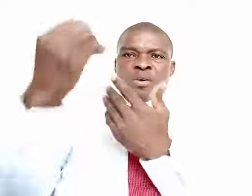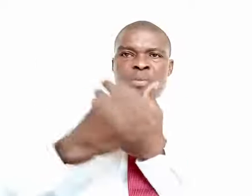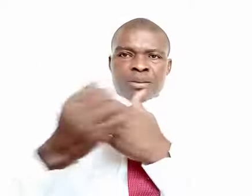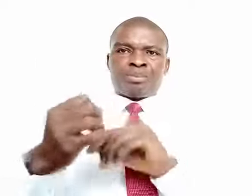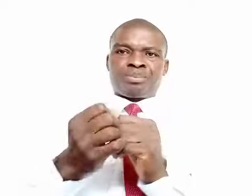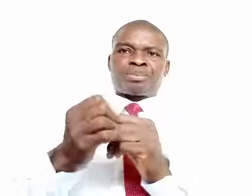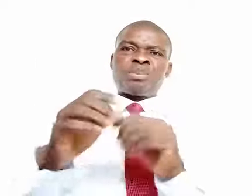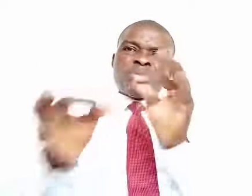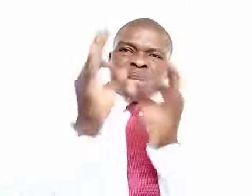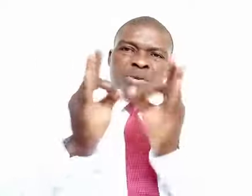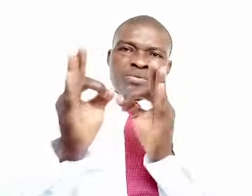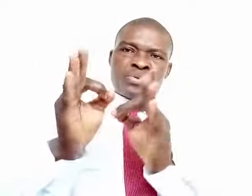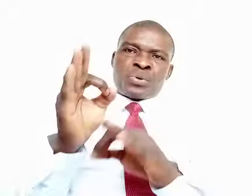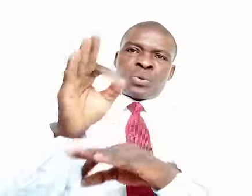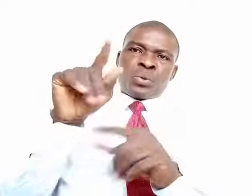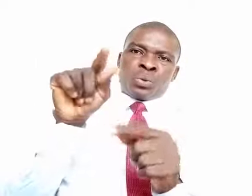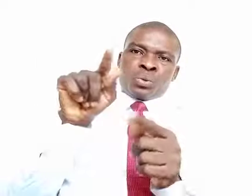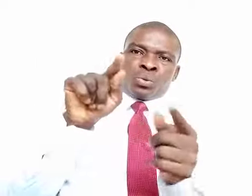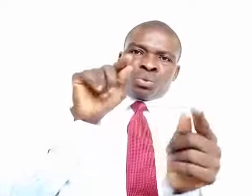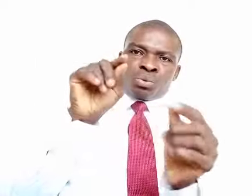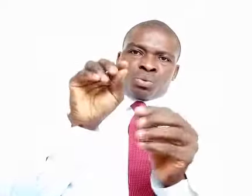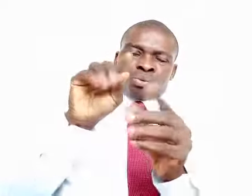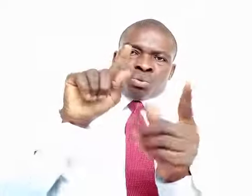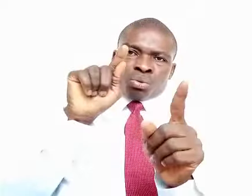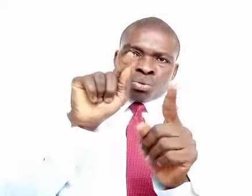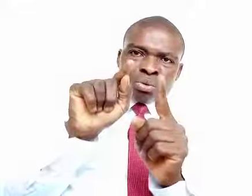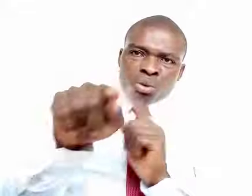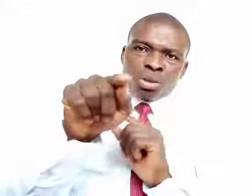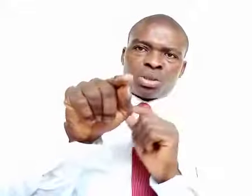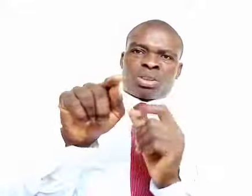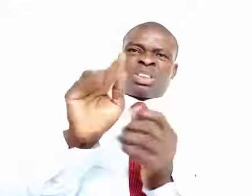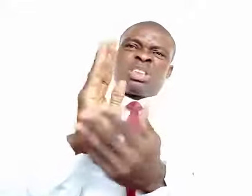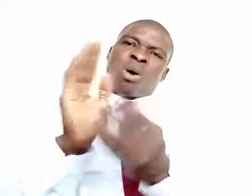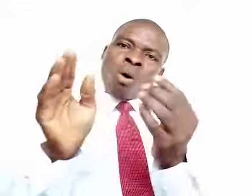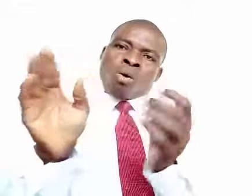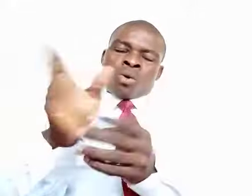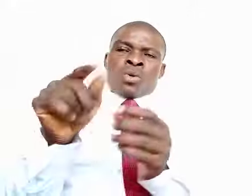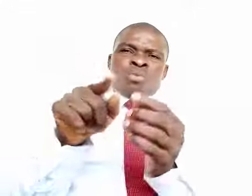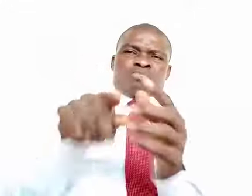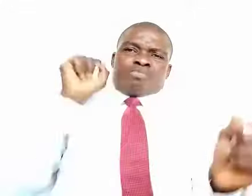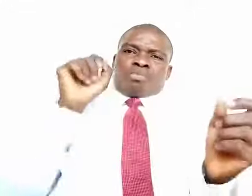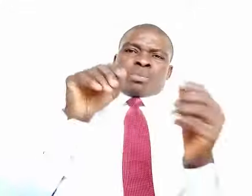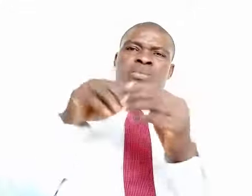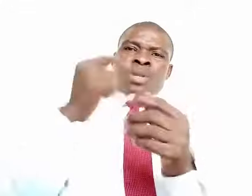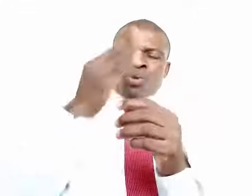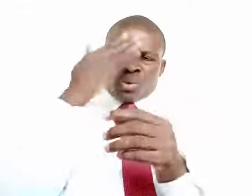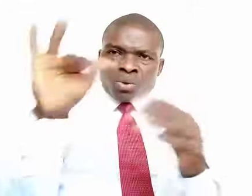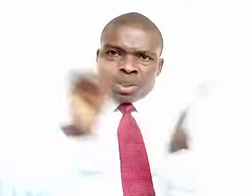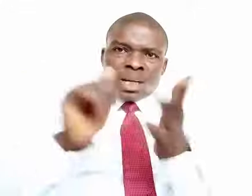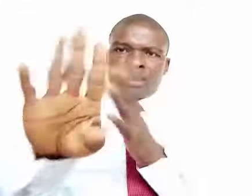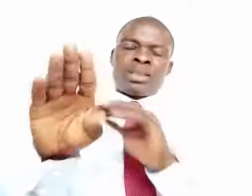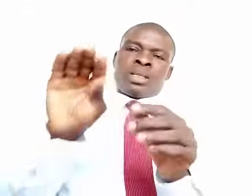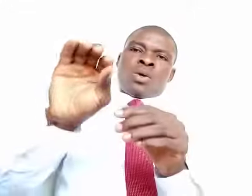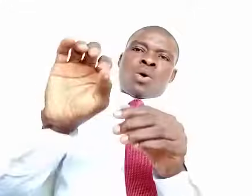hand, you will immediately withdraw your hand. You will know that the object is hot because you will feel the